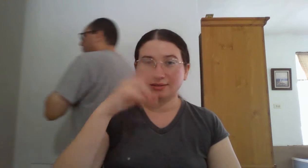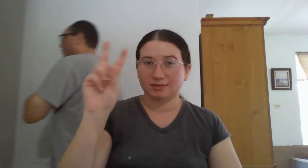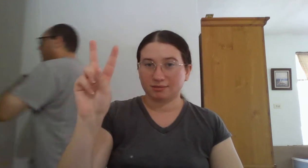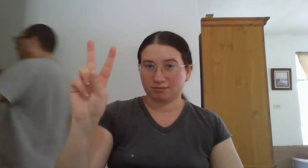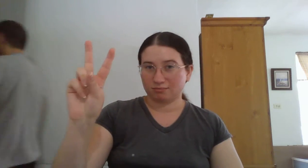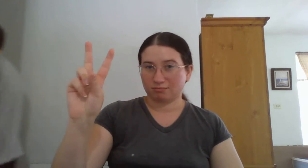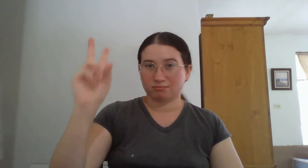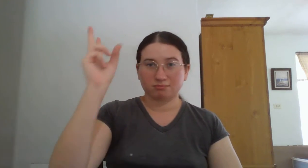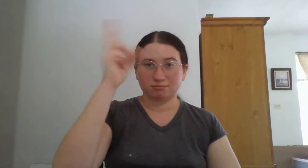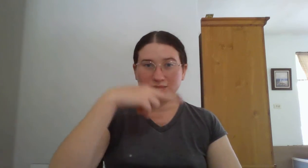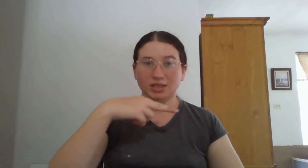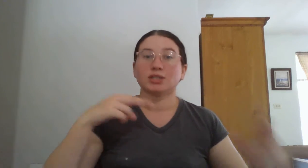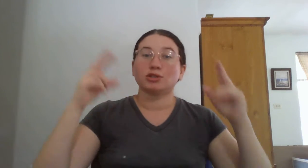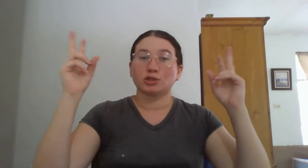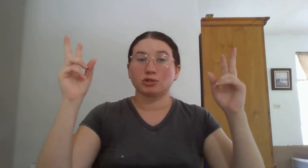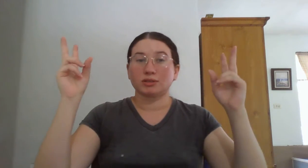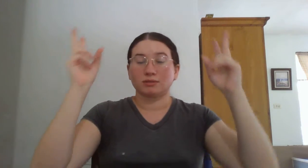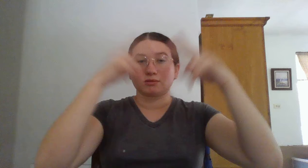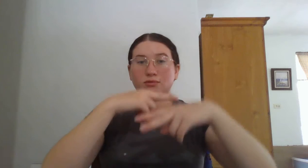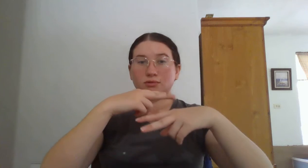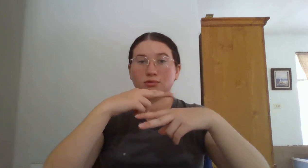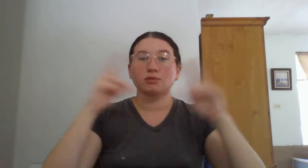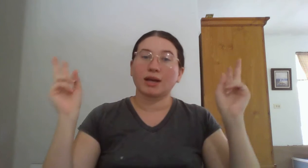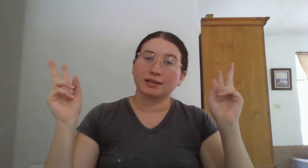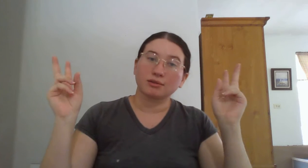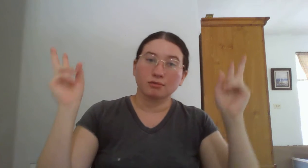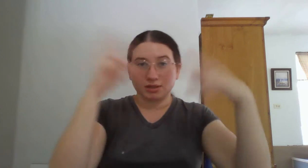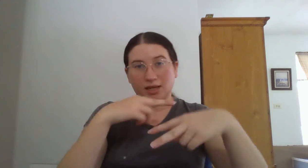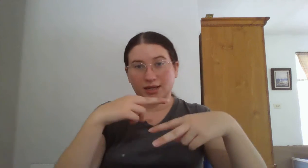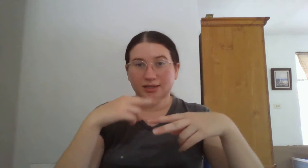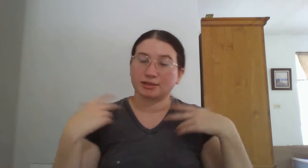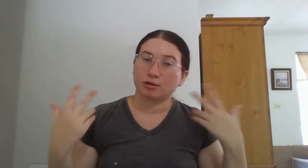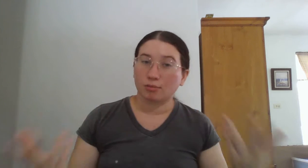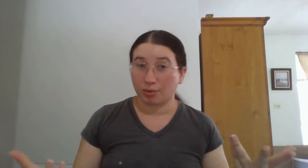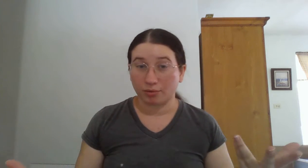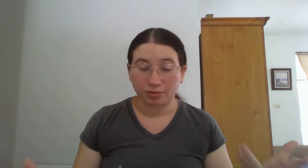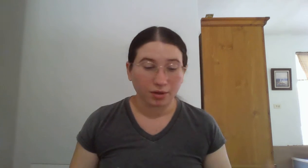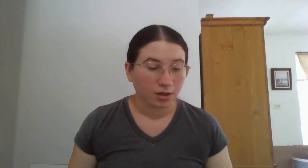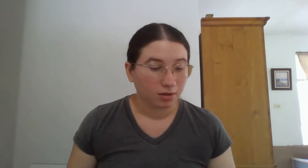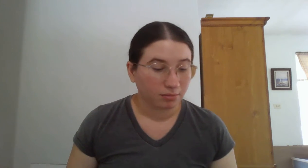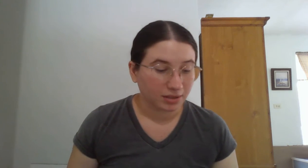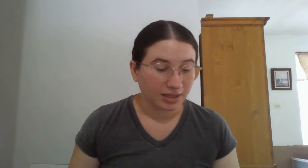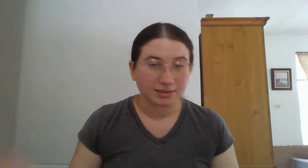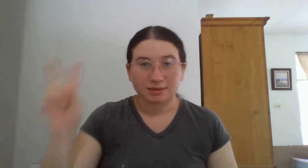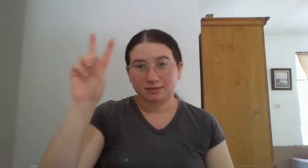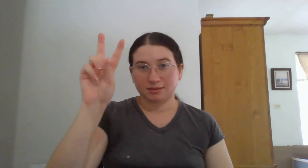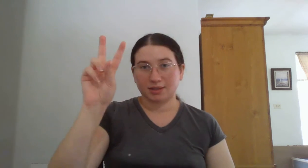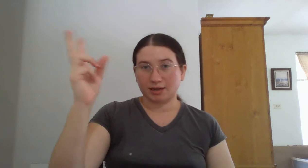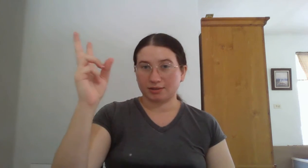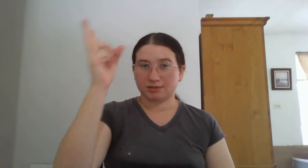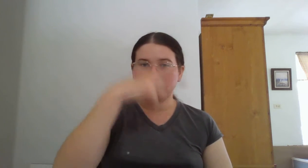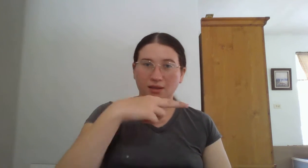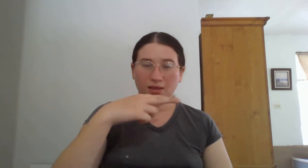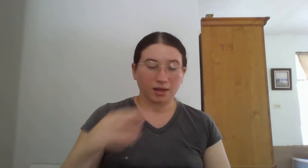careless. You can do it two-handed or one-handed. I saw both, but that's careless.